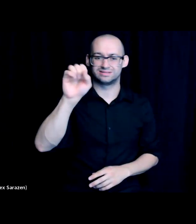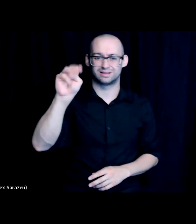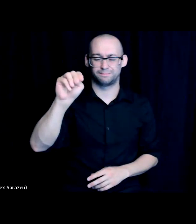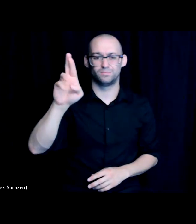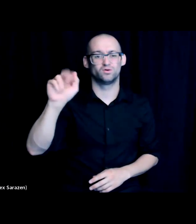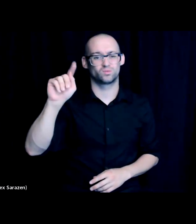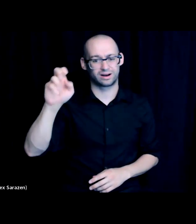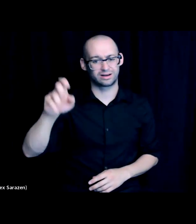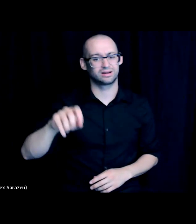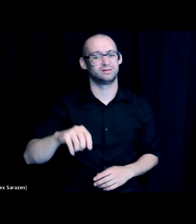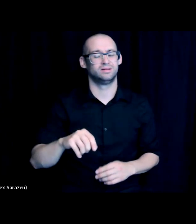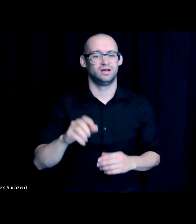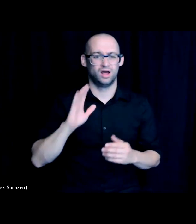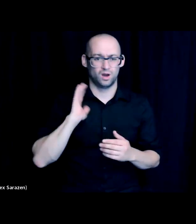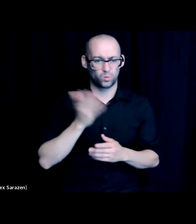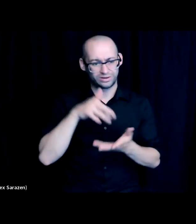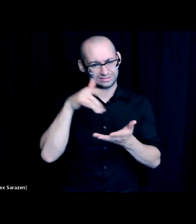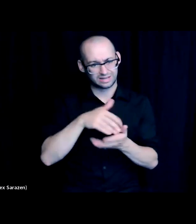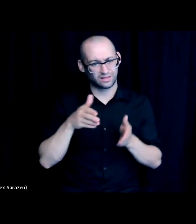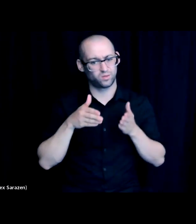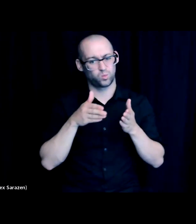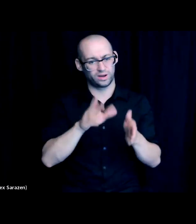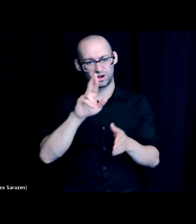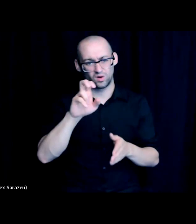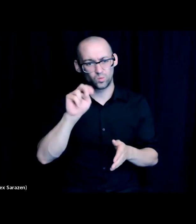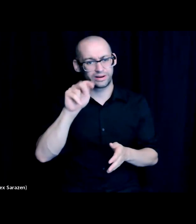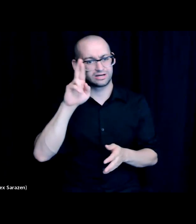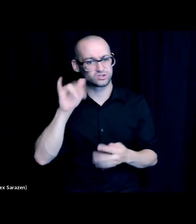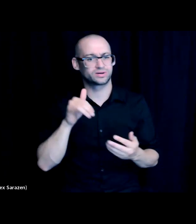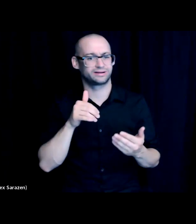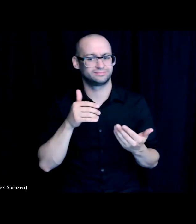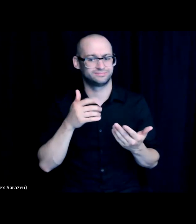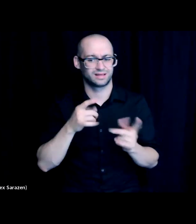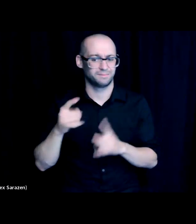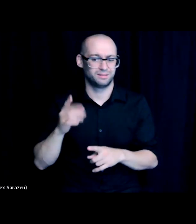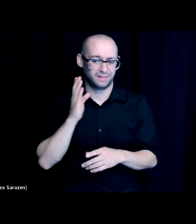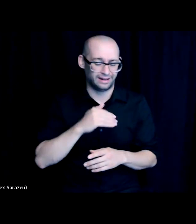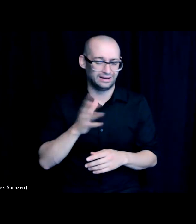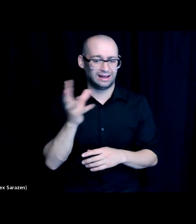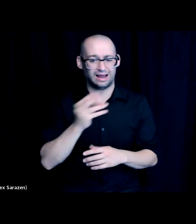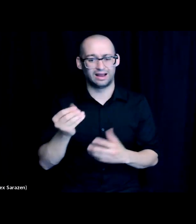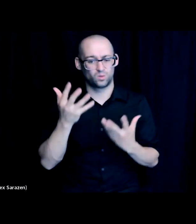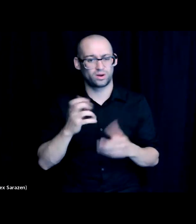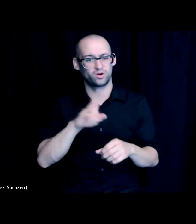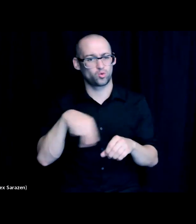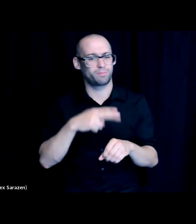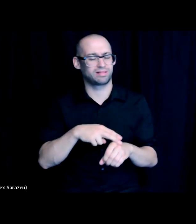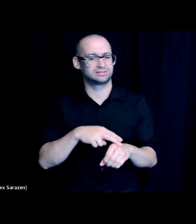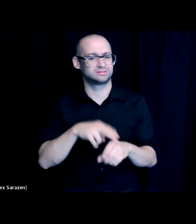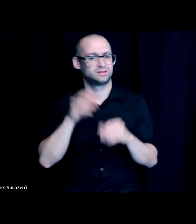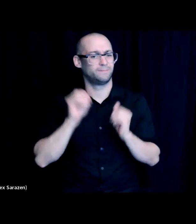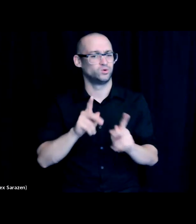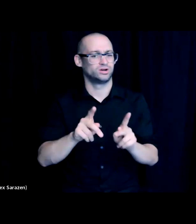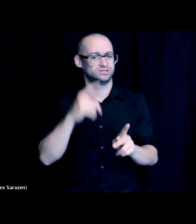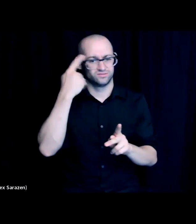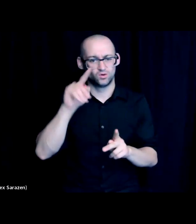We studied the ways that reentry was being done poorly and what wasn't working. And we wanted to normalize opportunities for the formerly